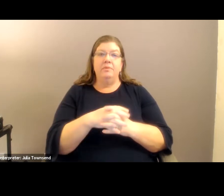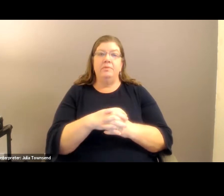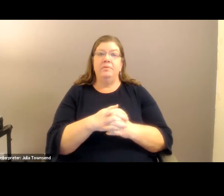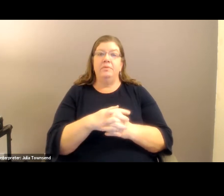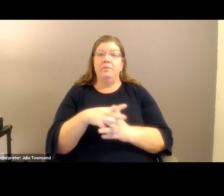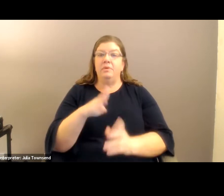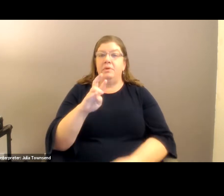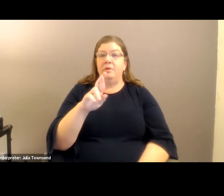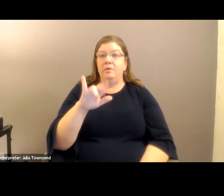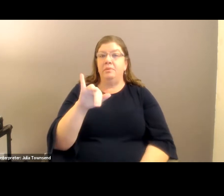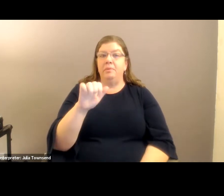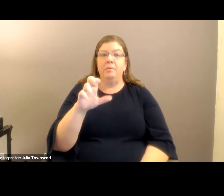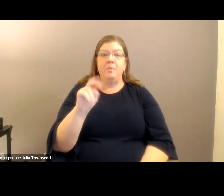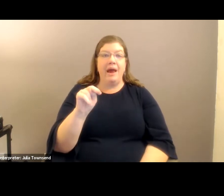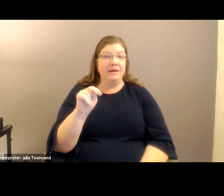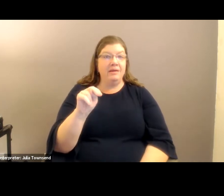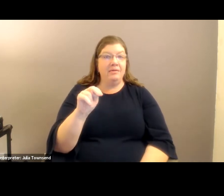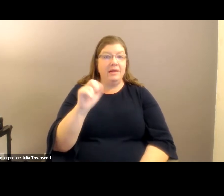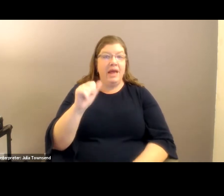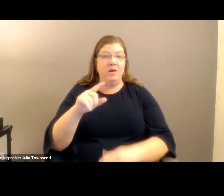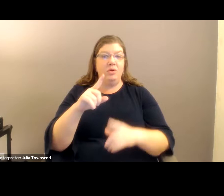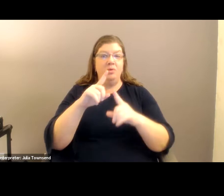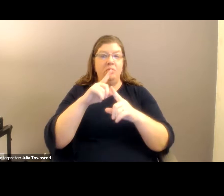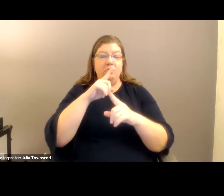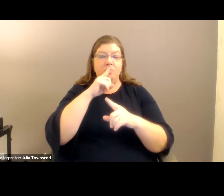Brian, if you can please unmute yourself.